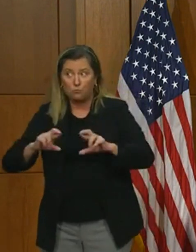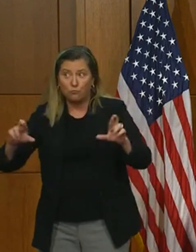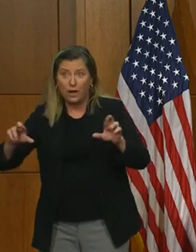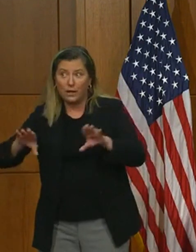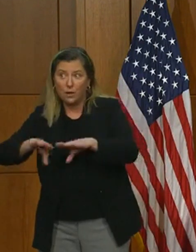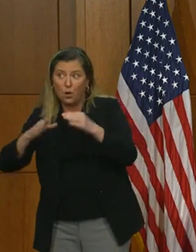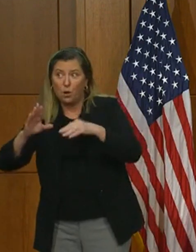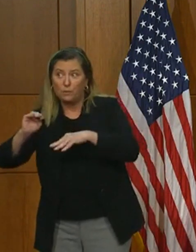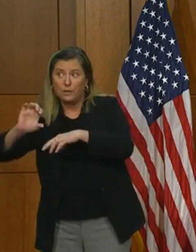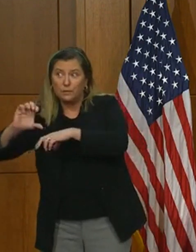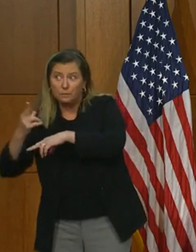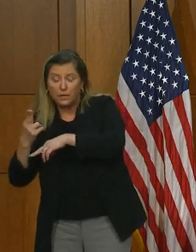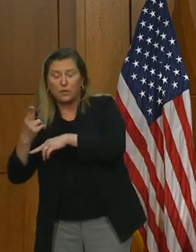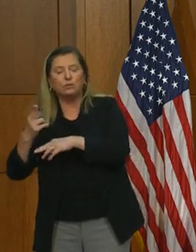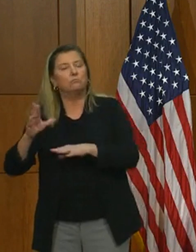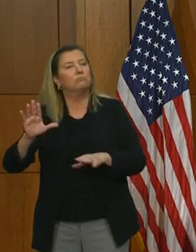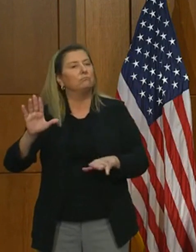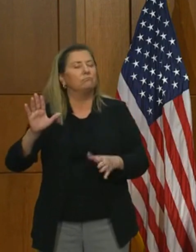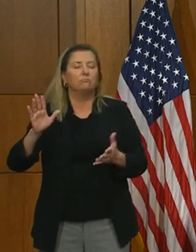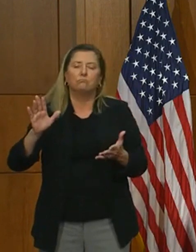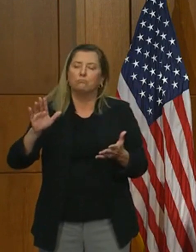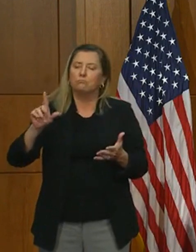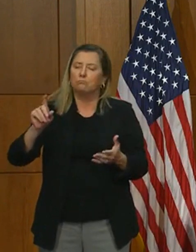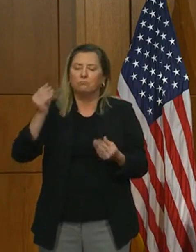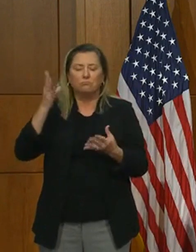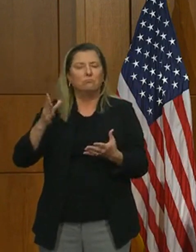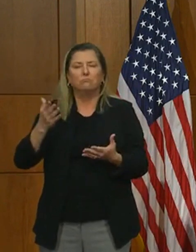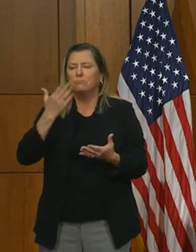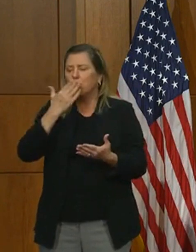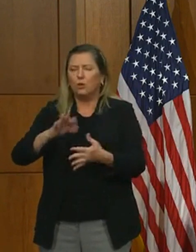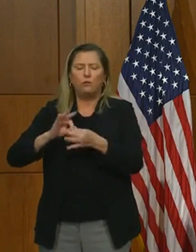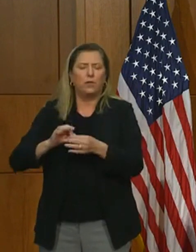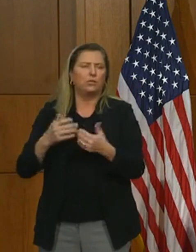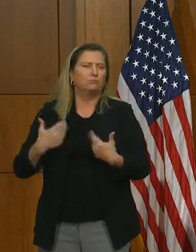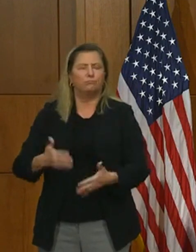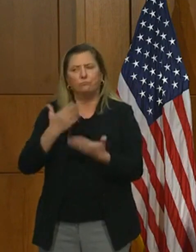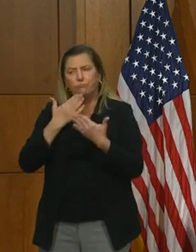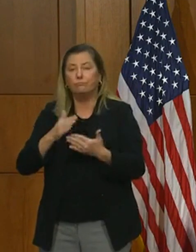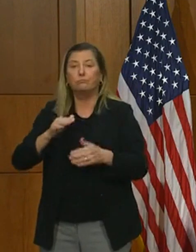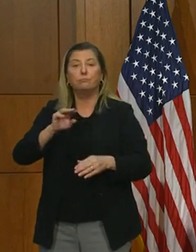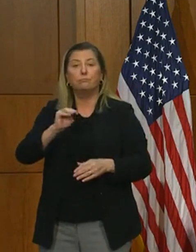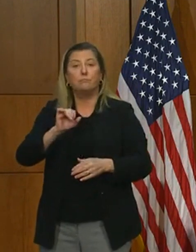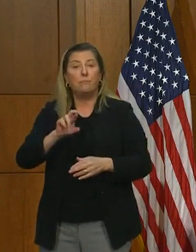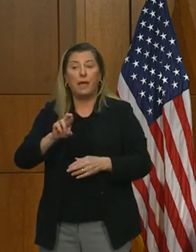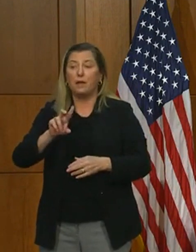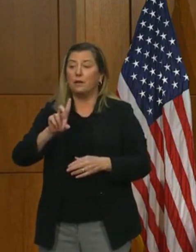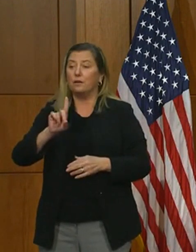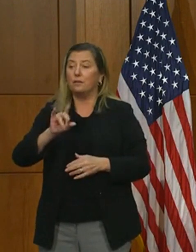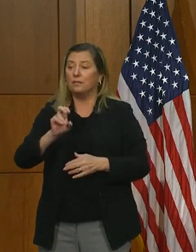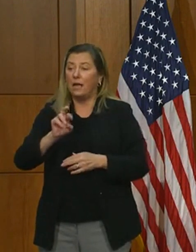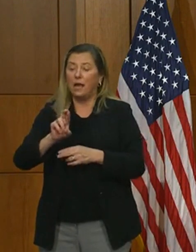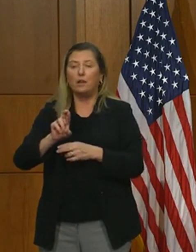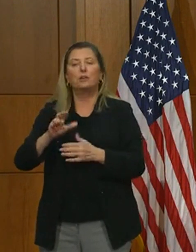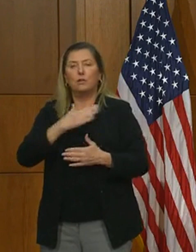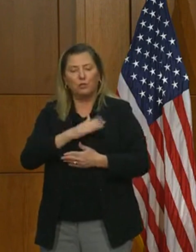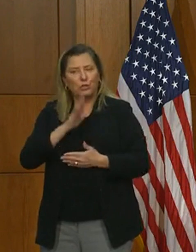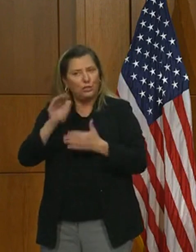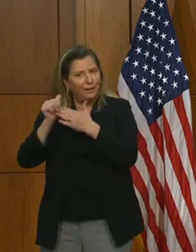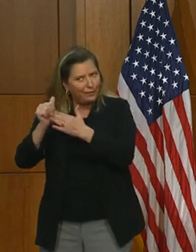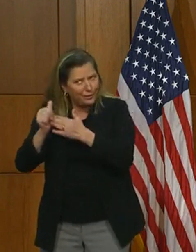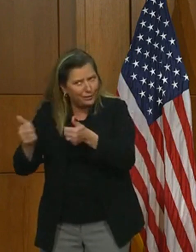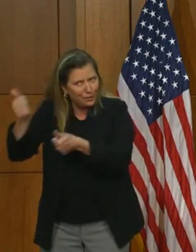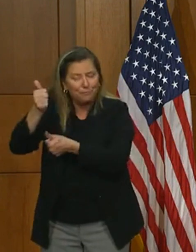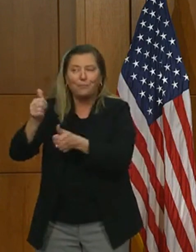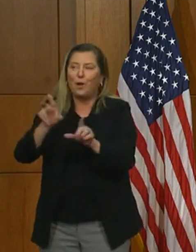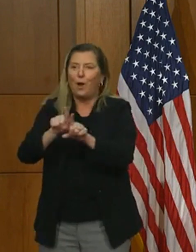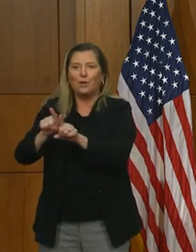beaches in Virginia Beach, and I could not ask for a better relationship. So, Mayor Dyer, I appreciate your leadership, and I also appreciate